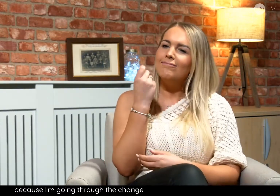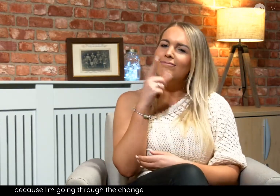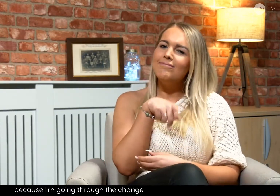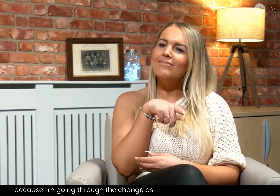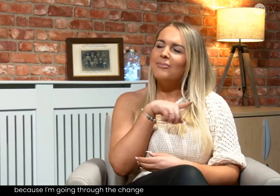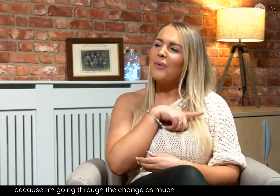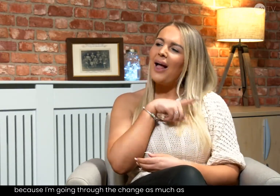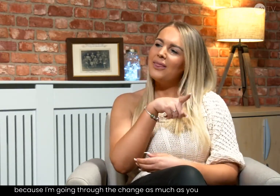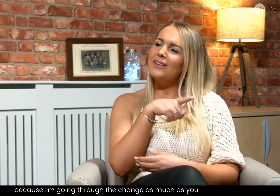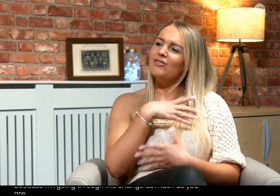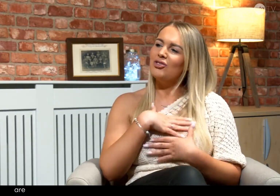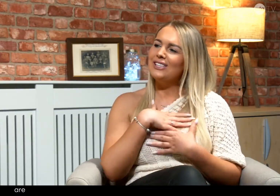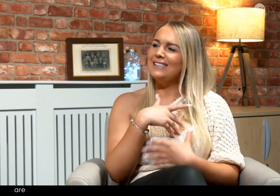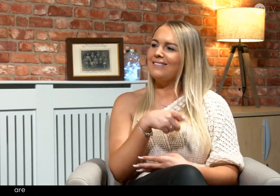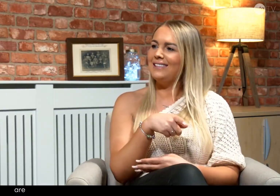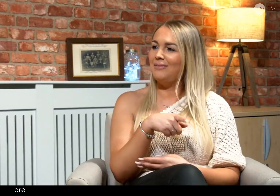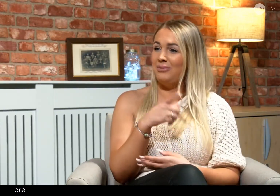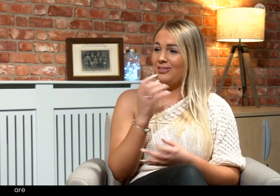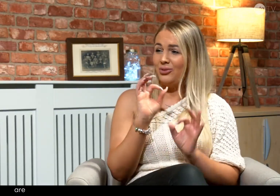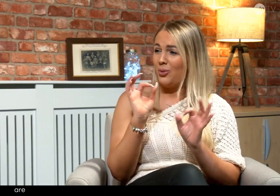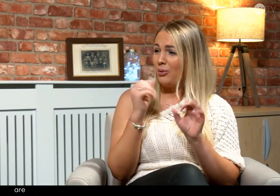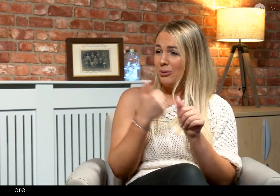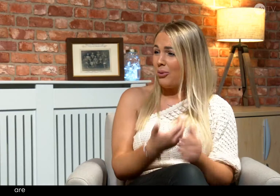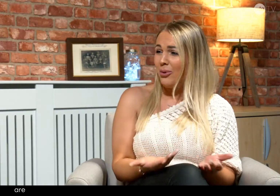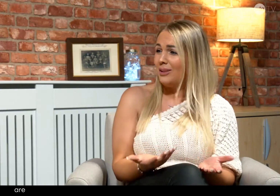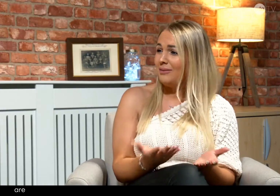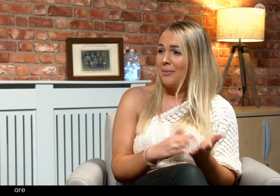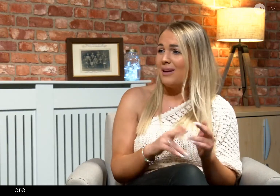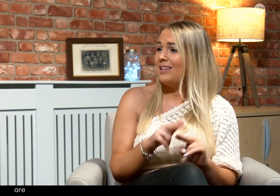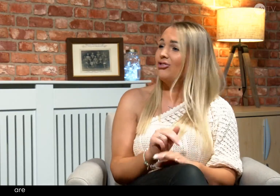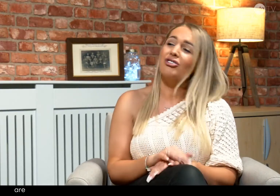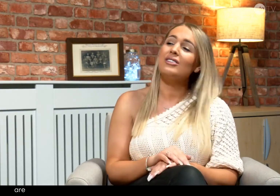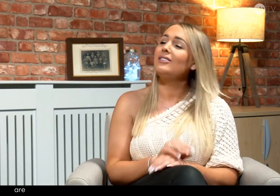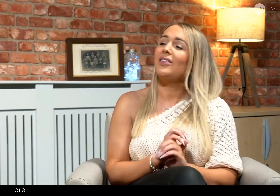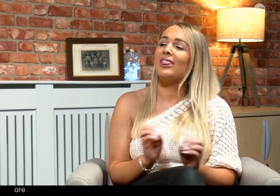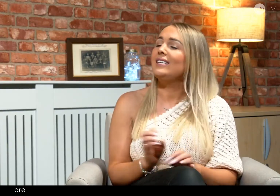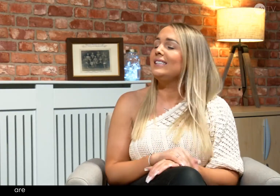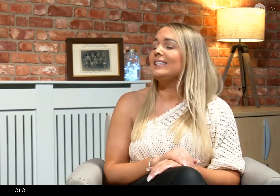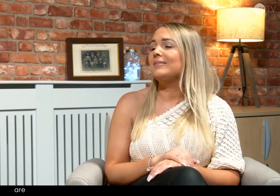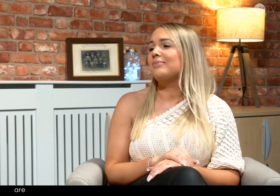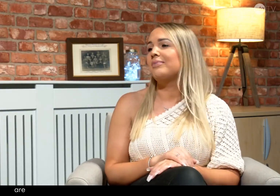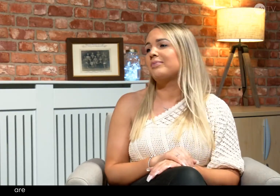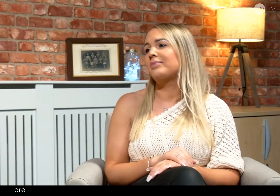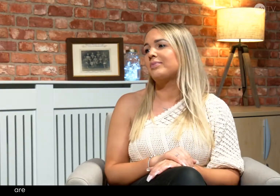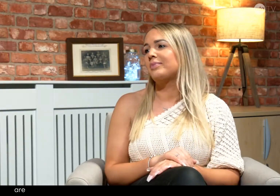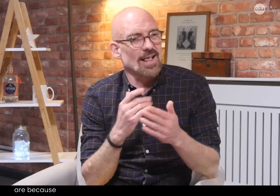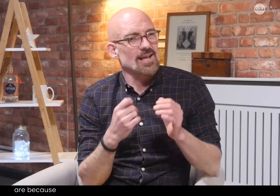But if I empathise with them a bit more, I can understand the grieving process because there was no support for them, absolutely